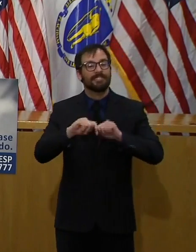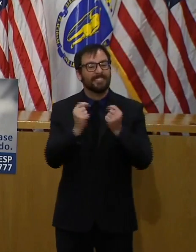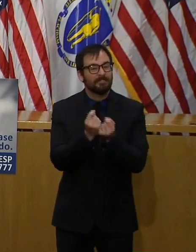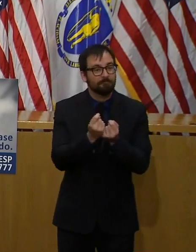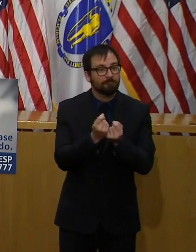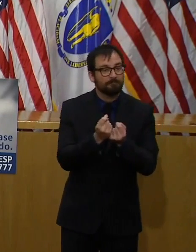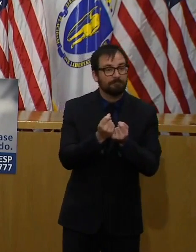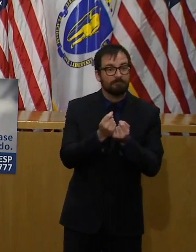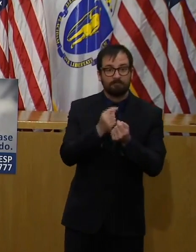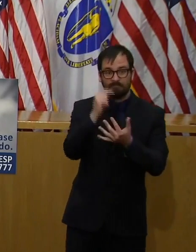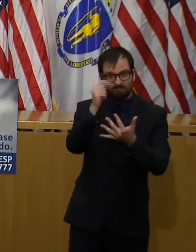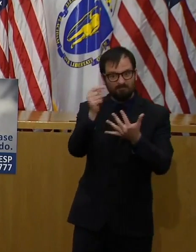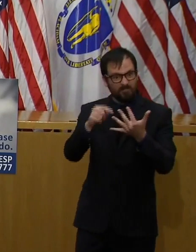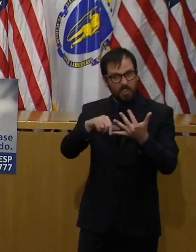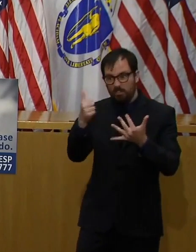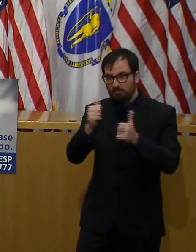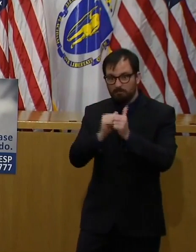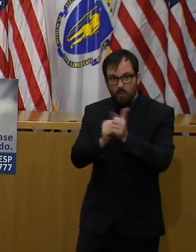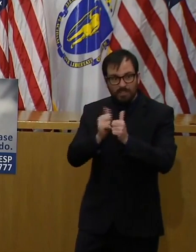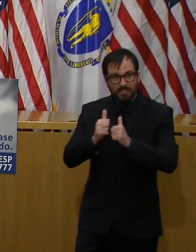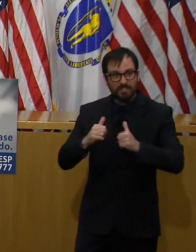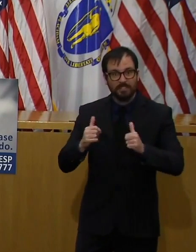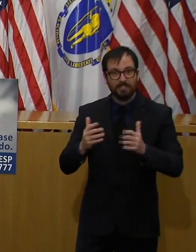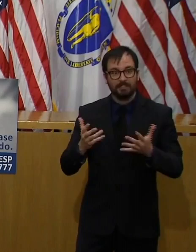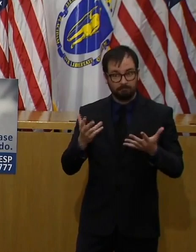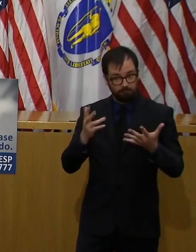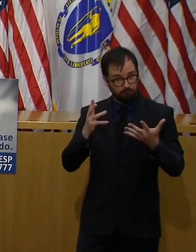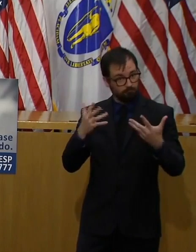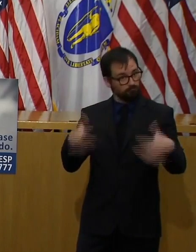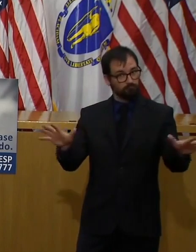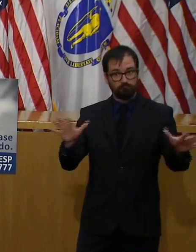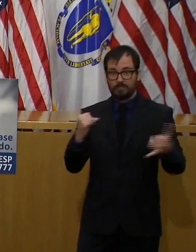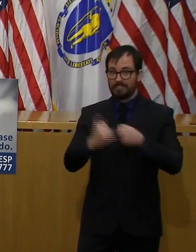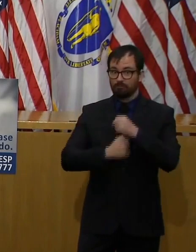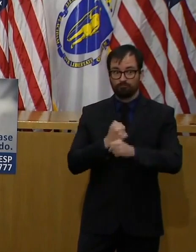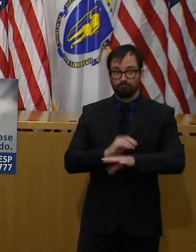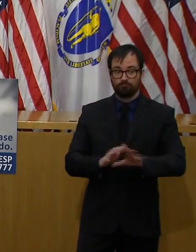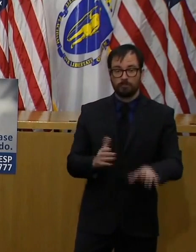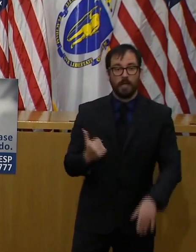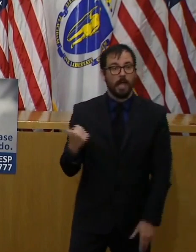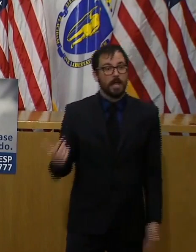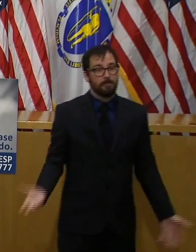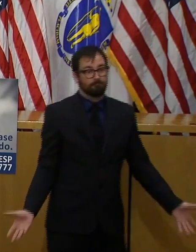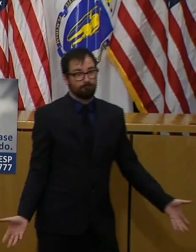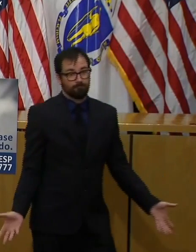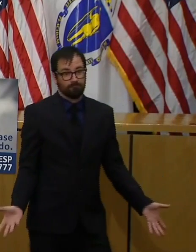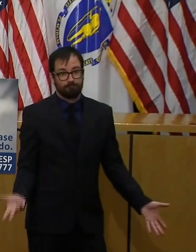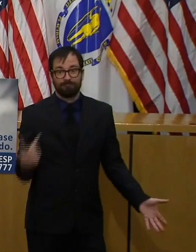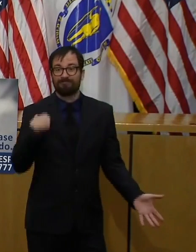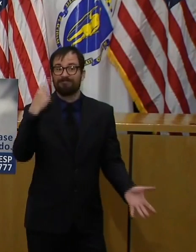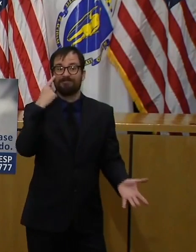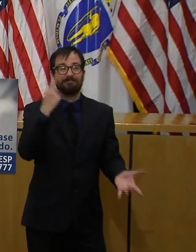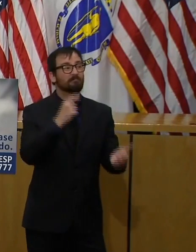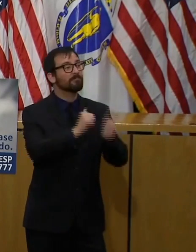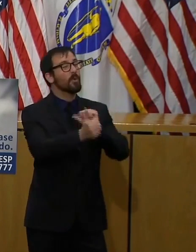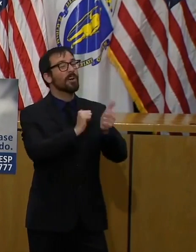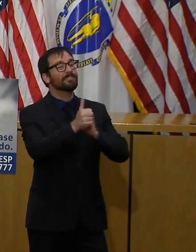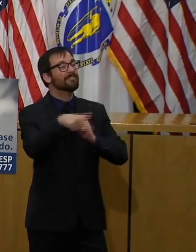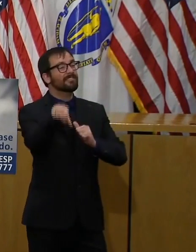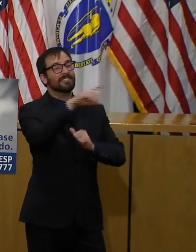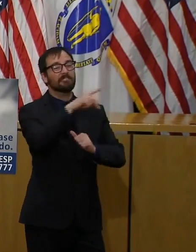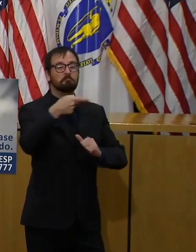Honestly, I'm not really thinking about pro sports at the moment. I'm thinking about the surge, and I'm thinking about